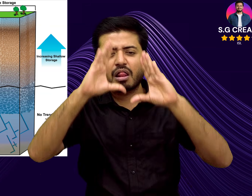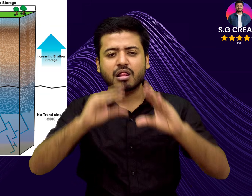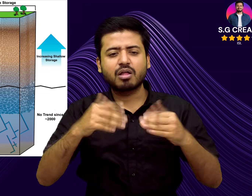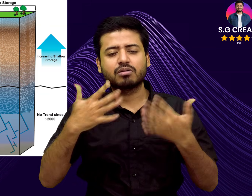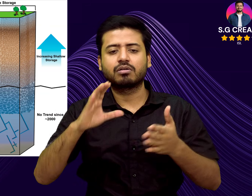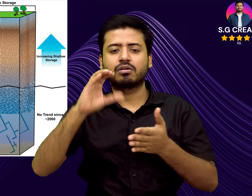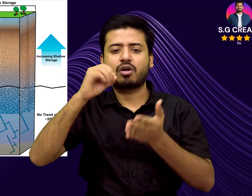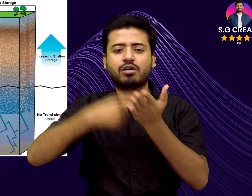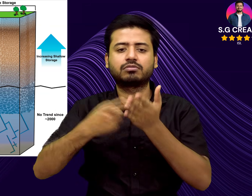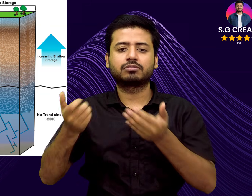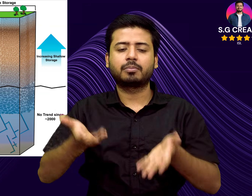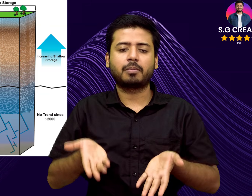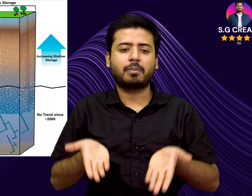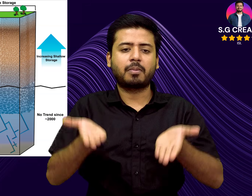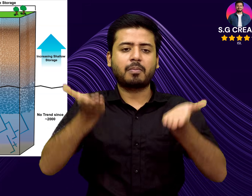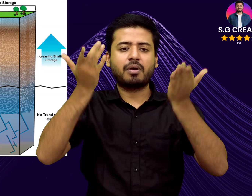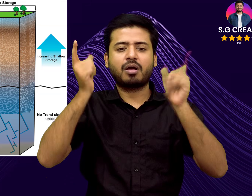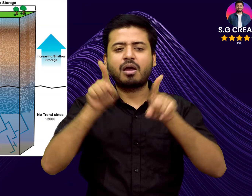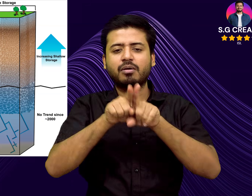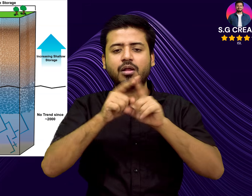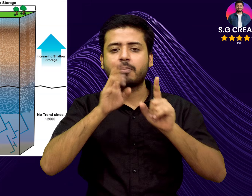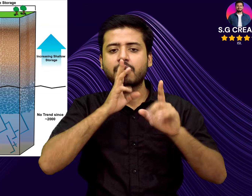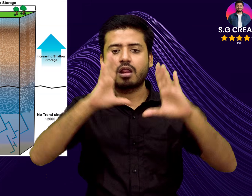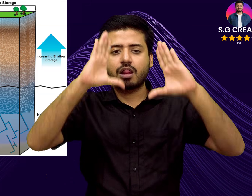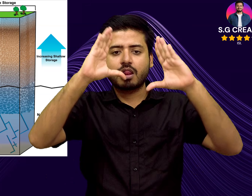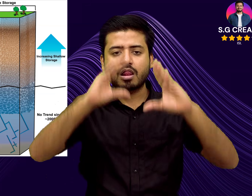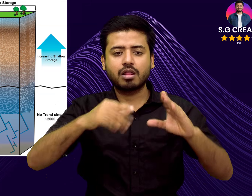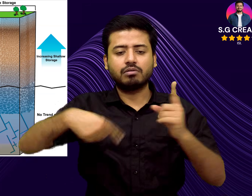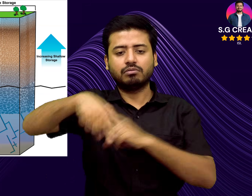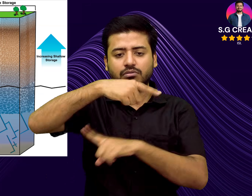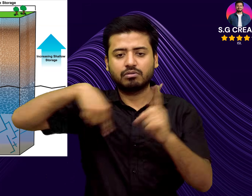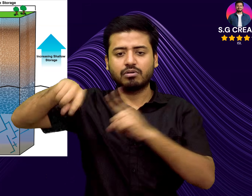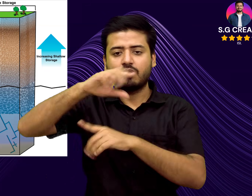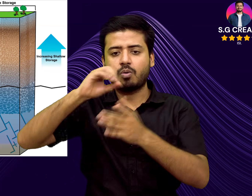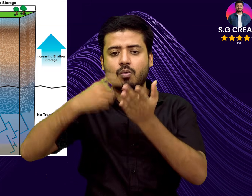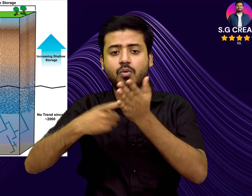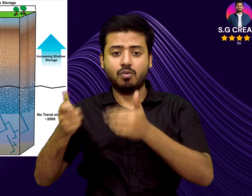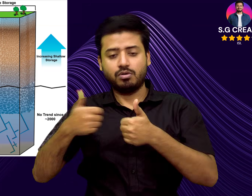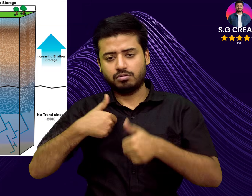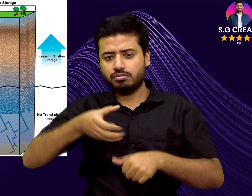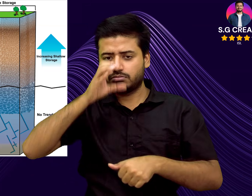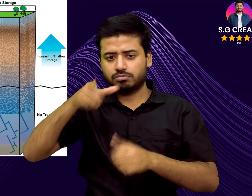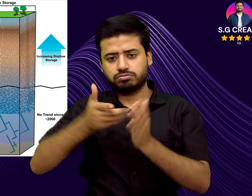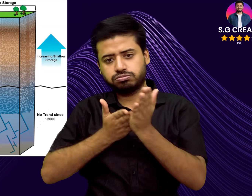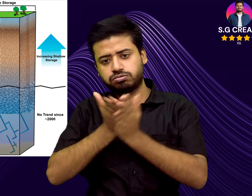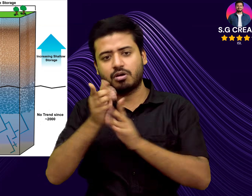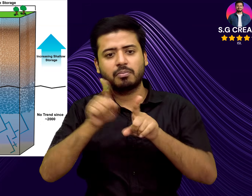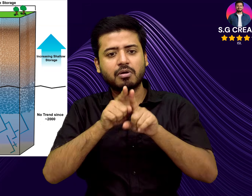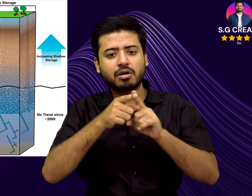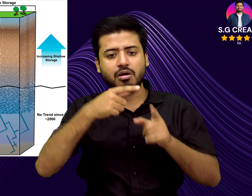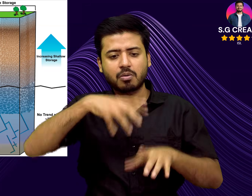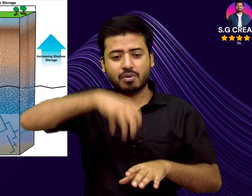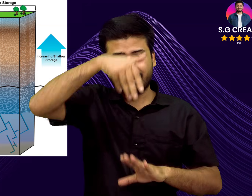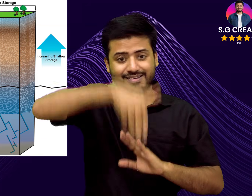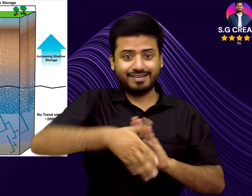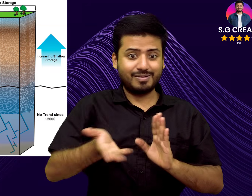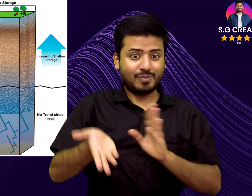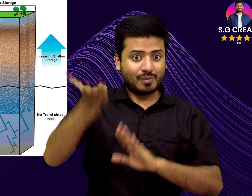fragrance. 5. Set up the bottom collection vessel. The final, lowest pot is your storage vessel. It should have no holes